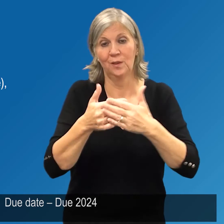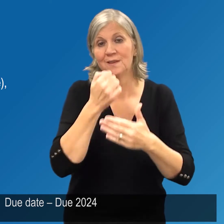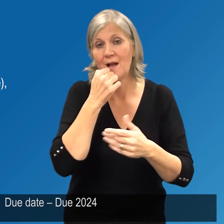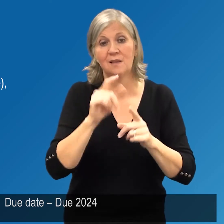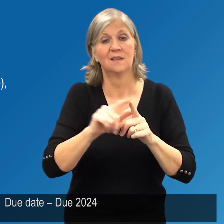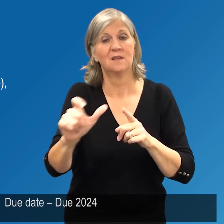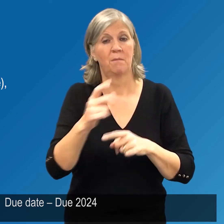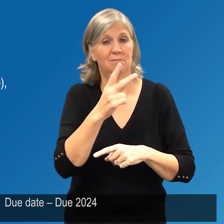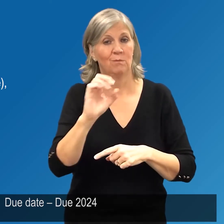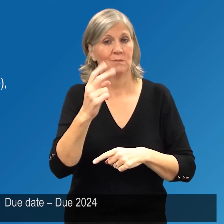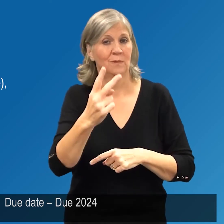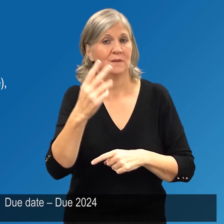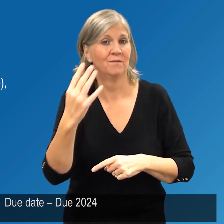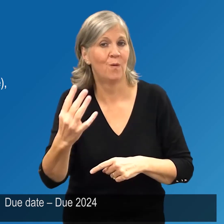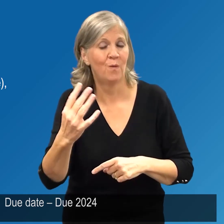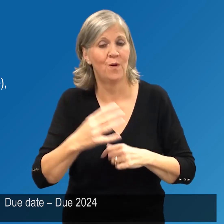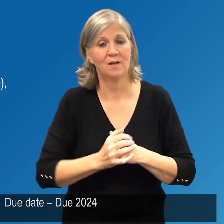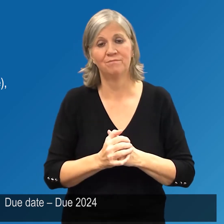Due date June 2024.